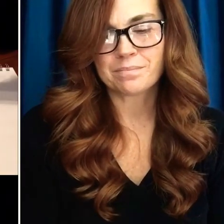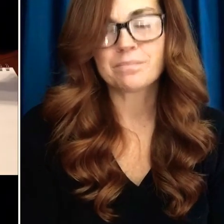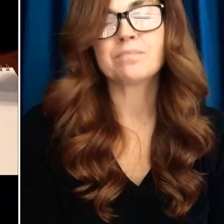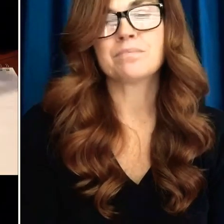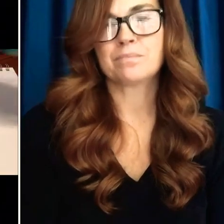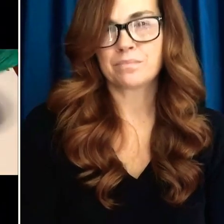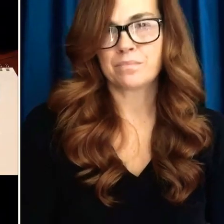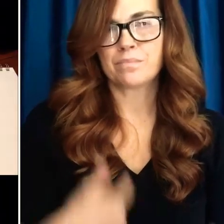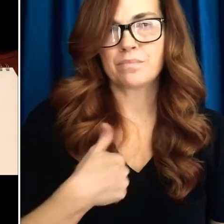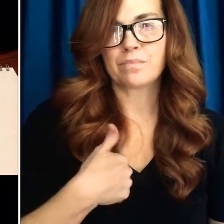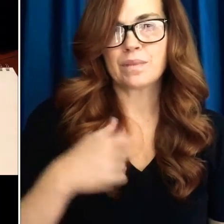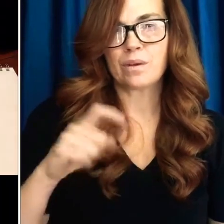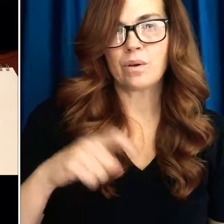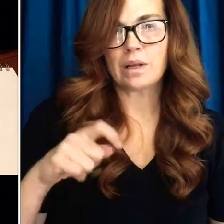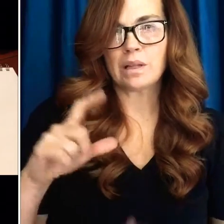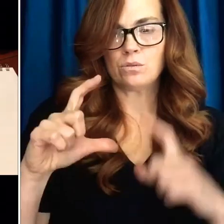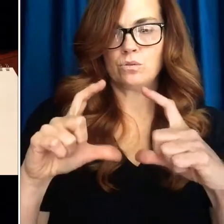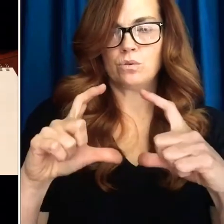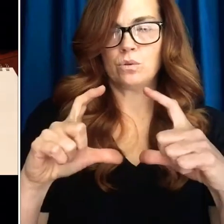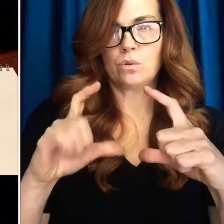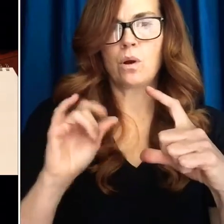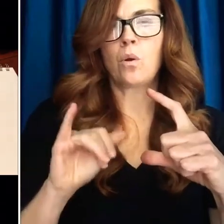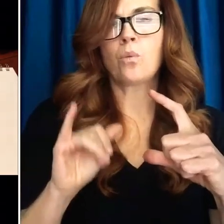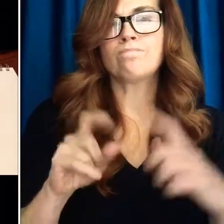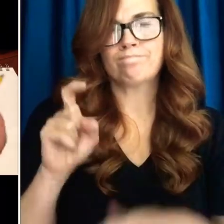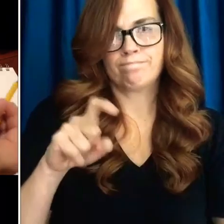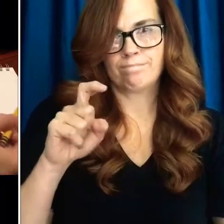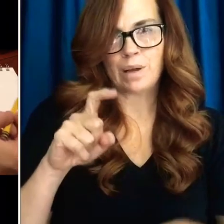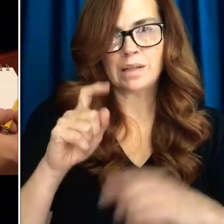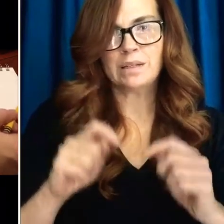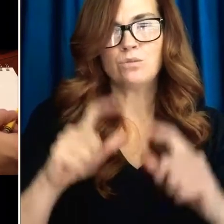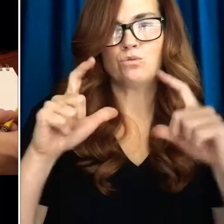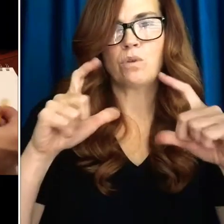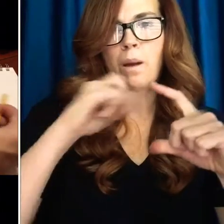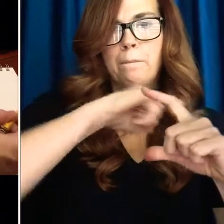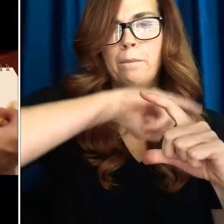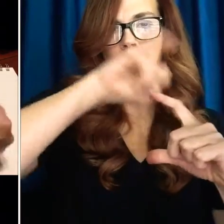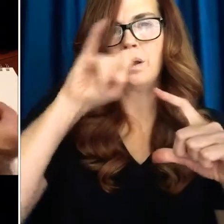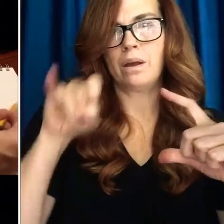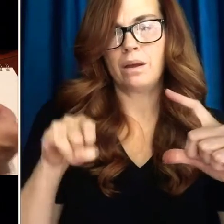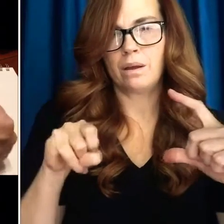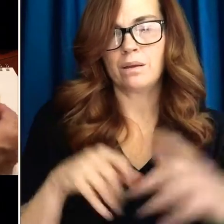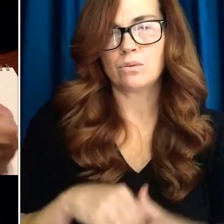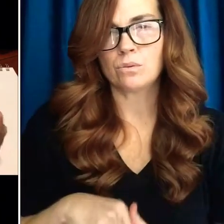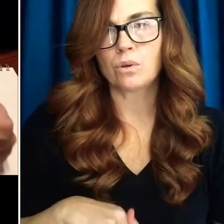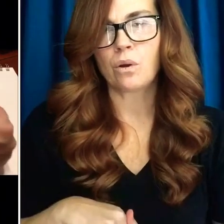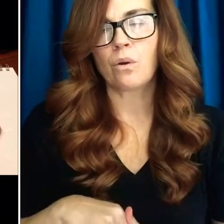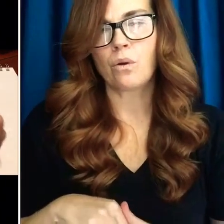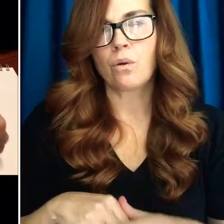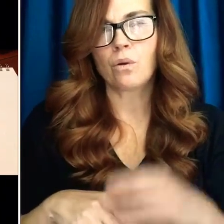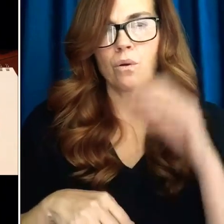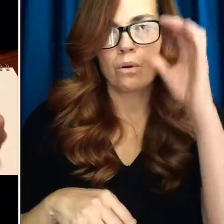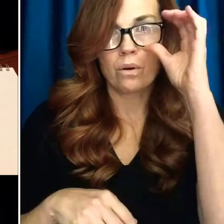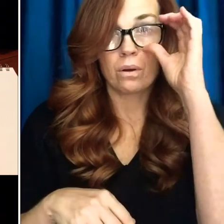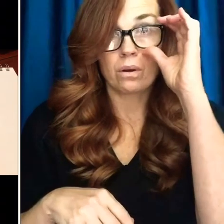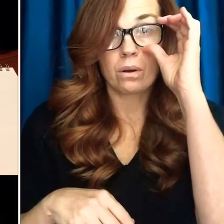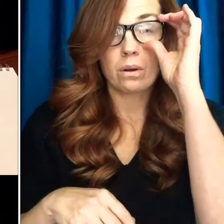And I need this kind of as a ref. Oh, that's too small. Okay, so you need to have your iris